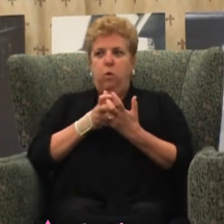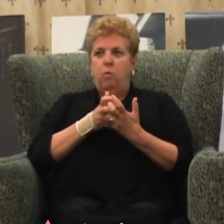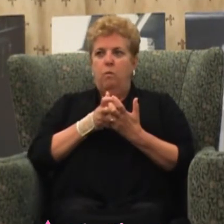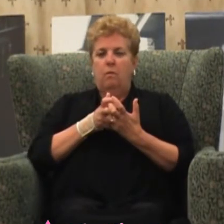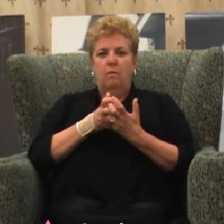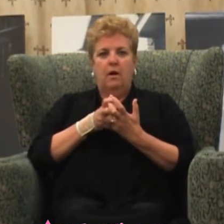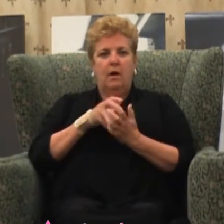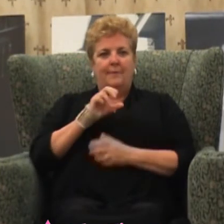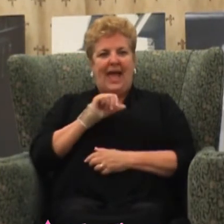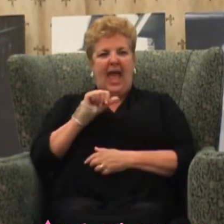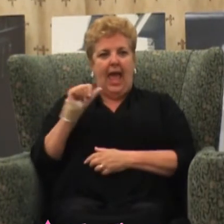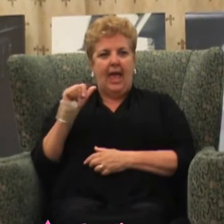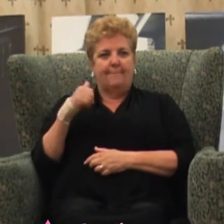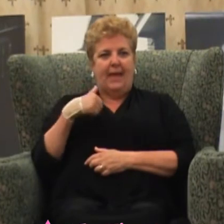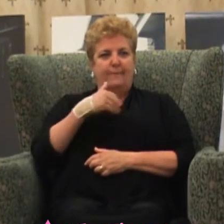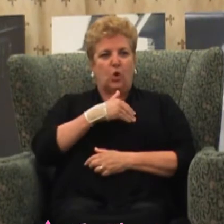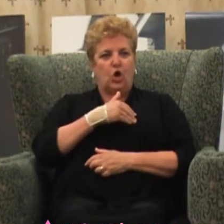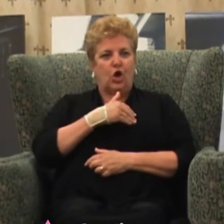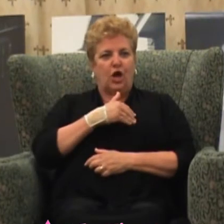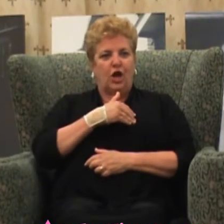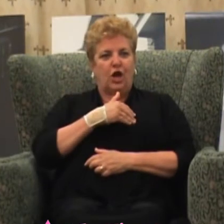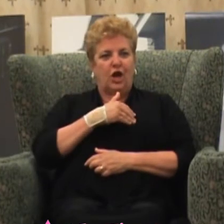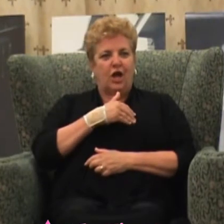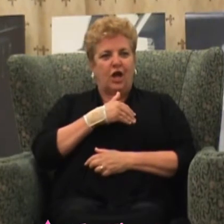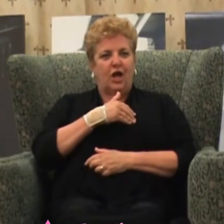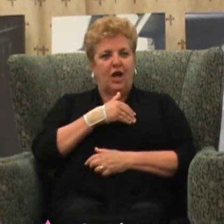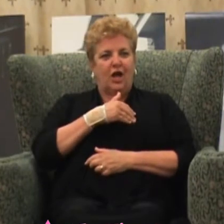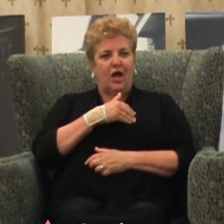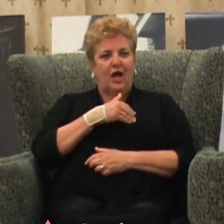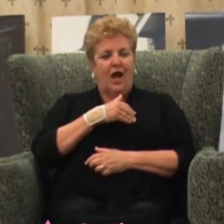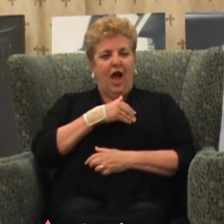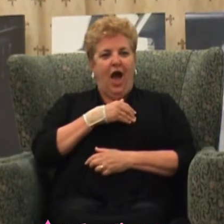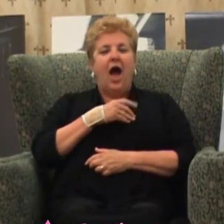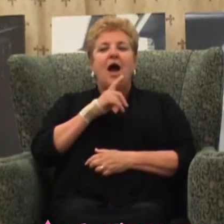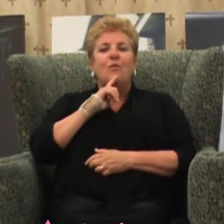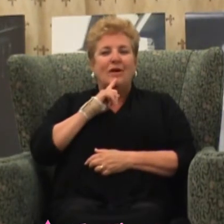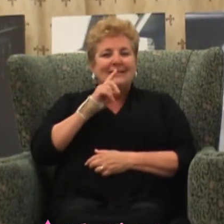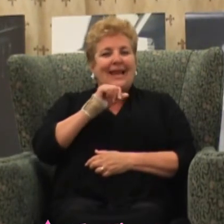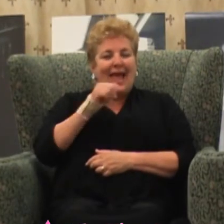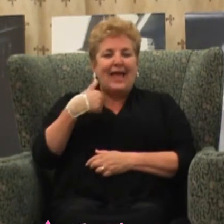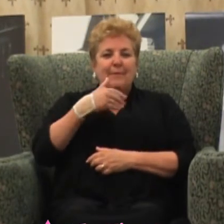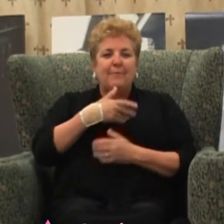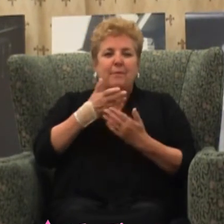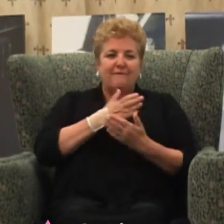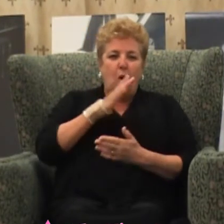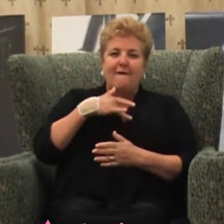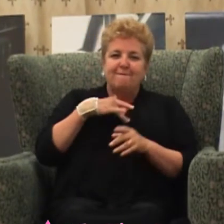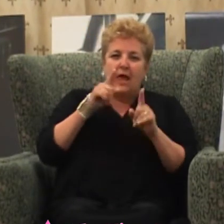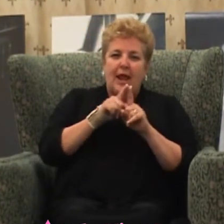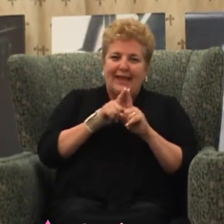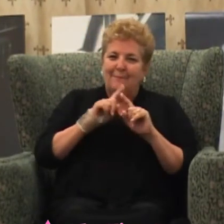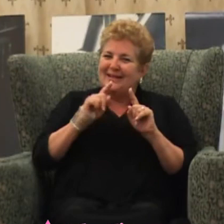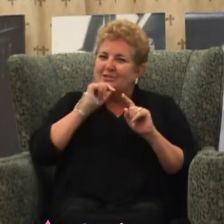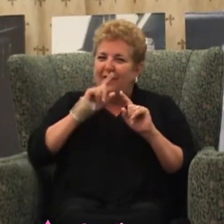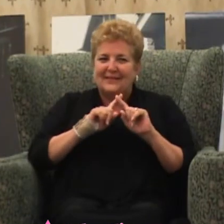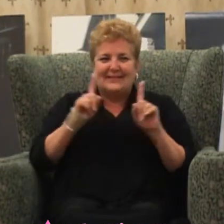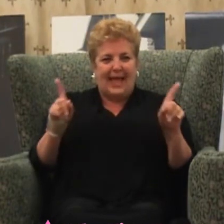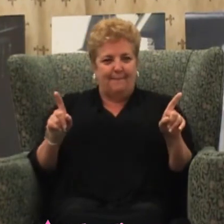I understand today, I was an AA member before I actually felt like one, but it's not the same thing. Mark Twain said the difference between lightning and lightning